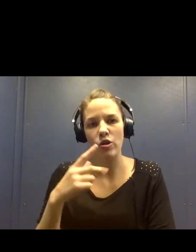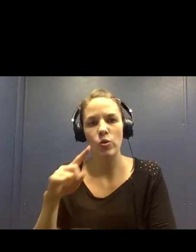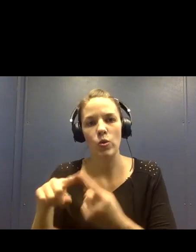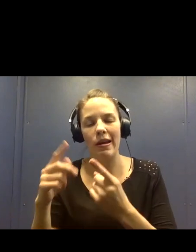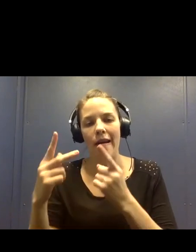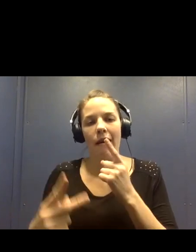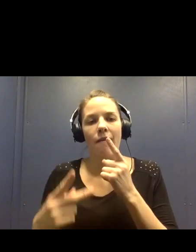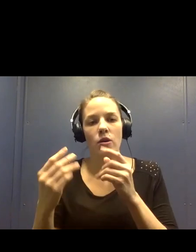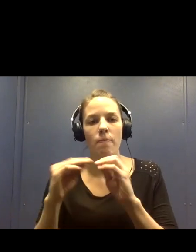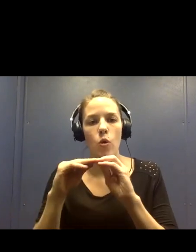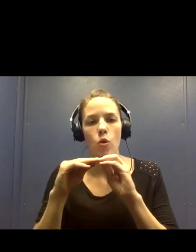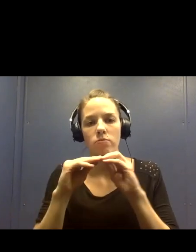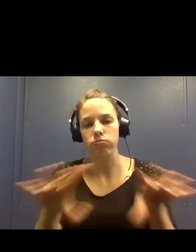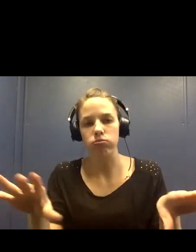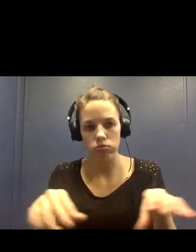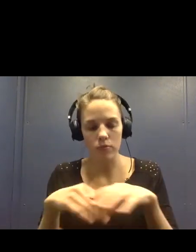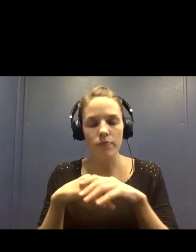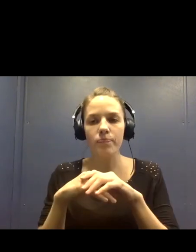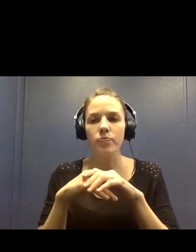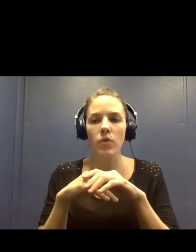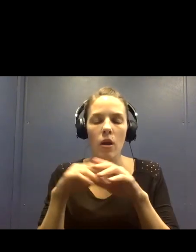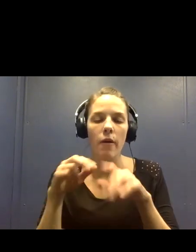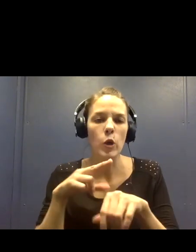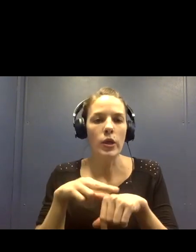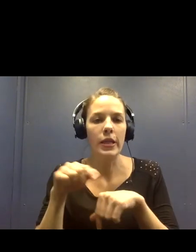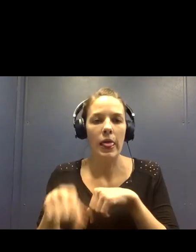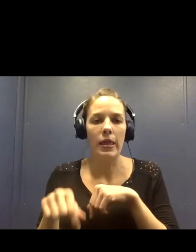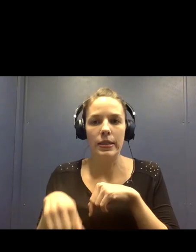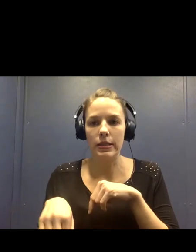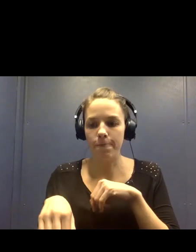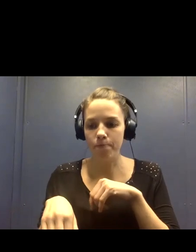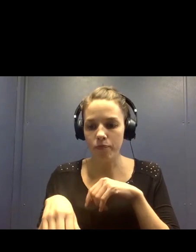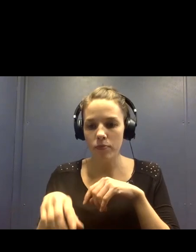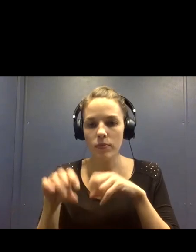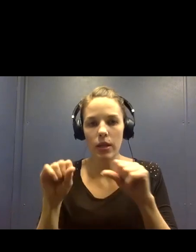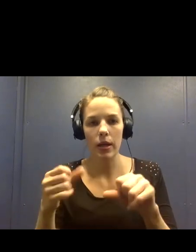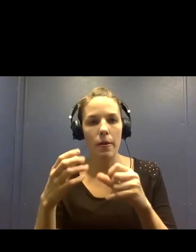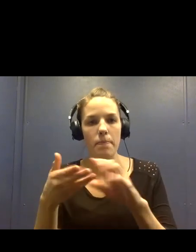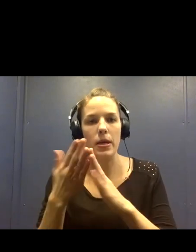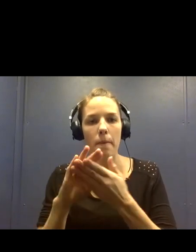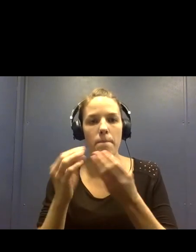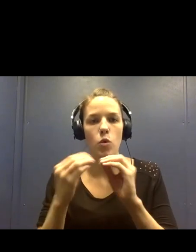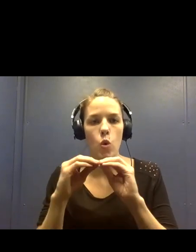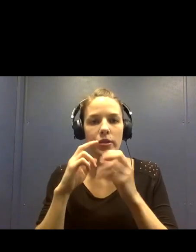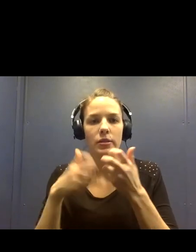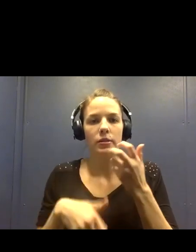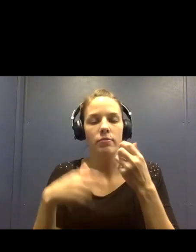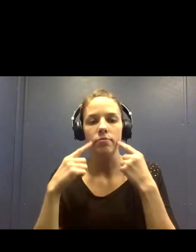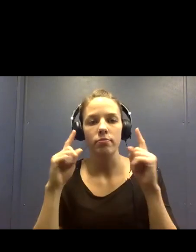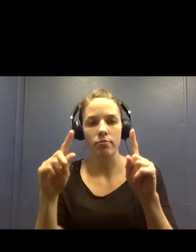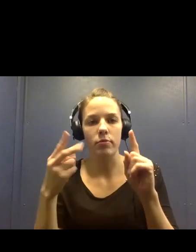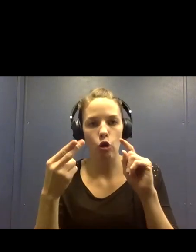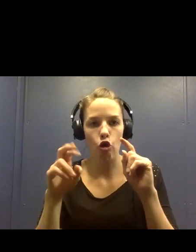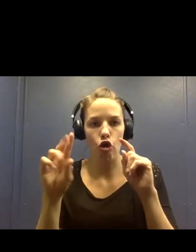more transmissible. And of course, this can make it more difficult to achieve herd